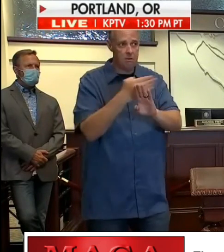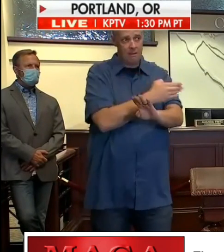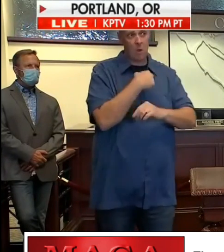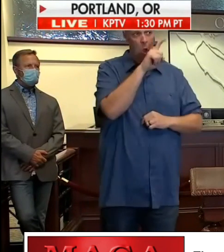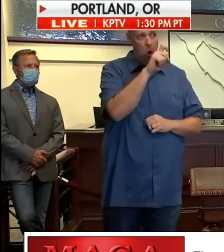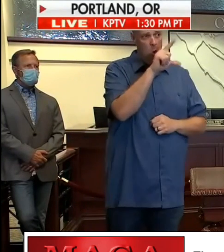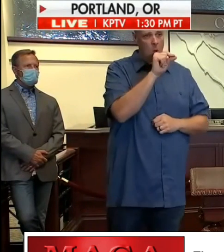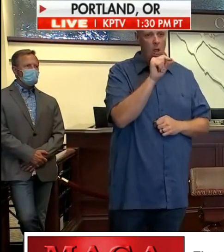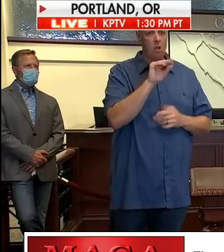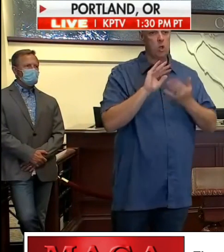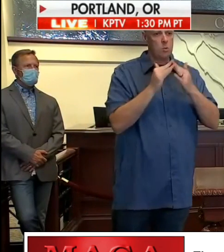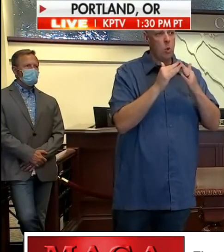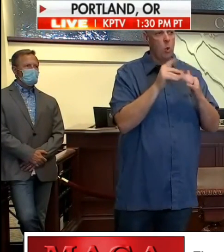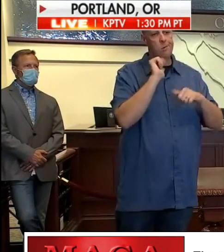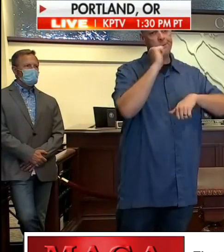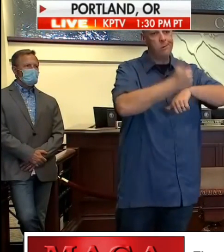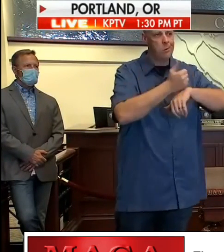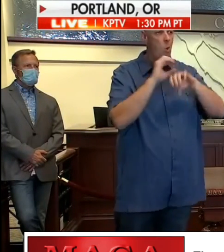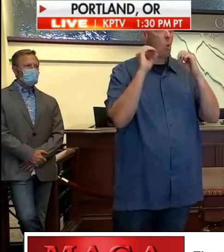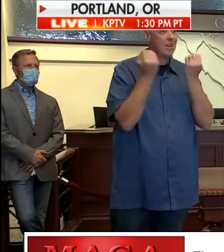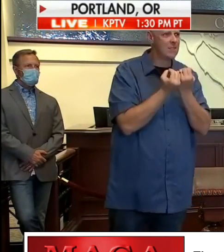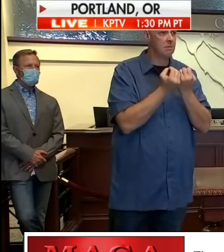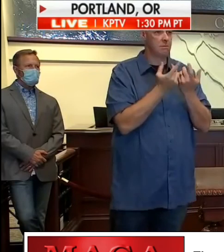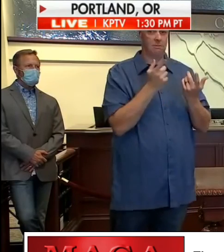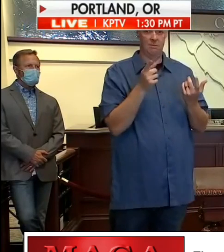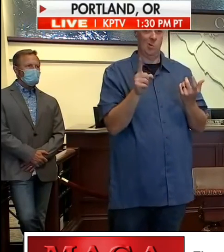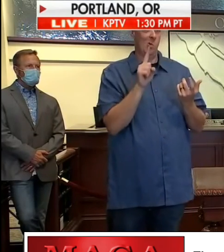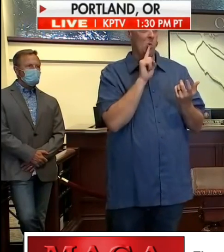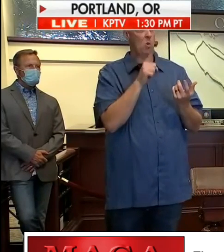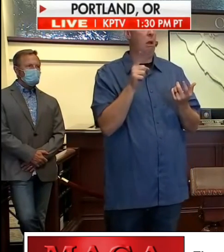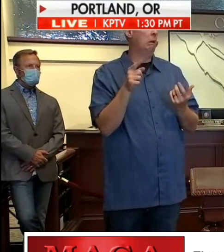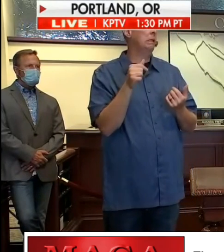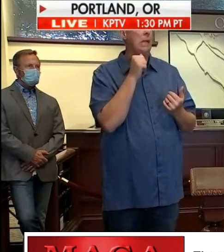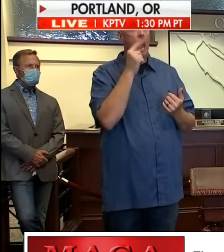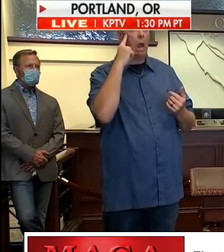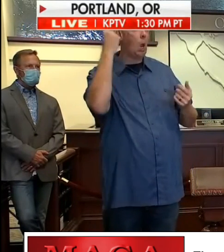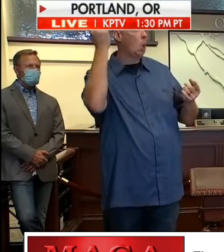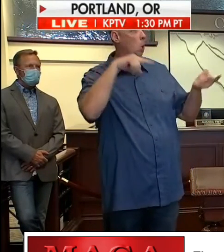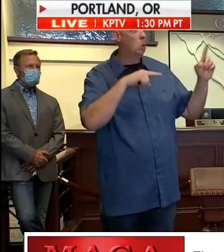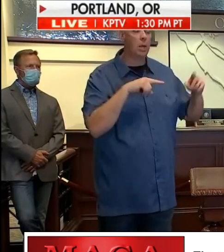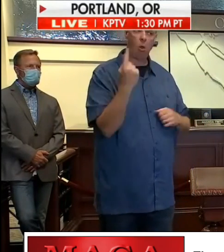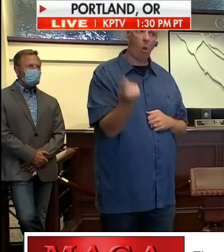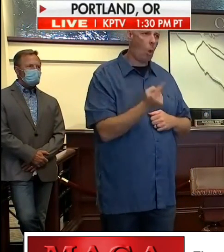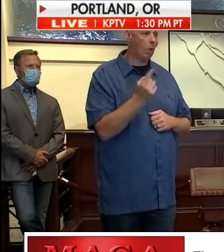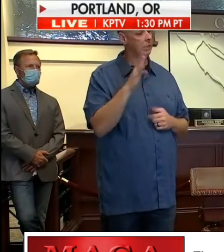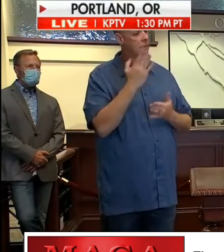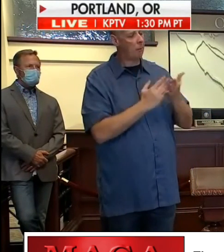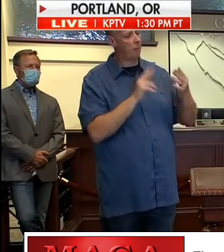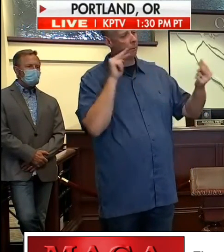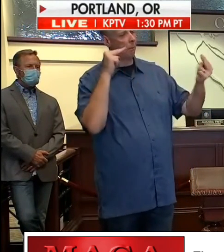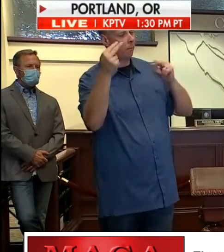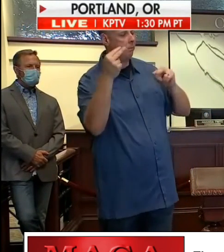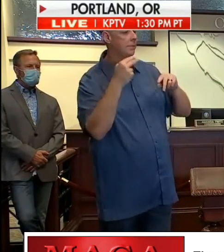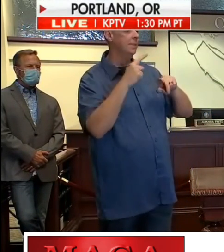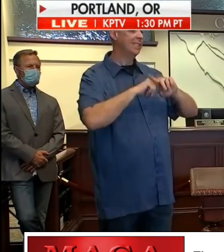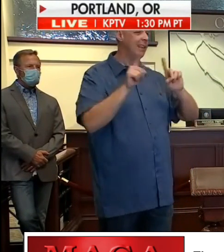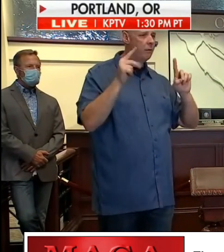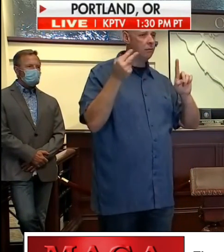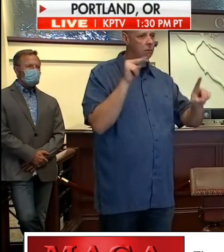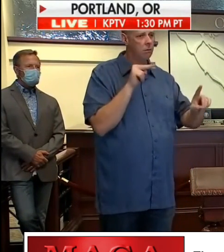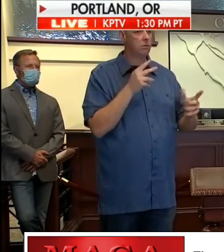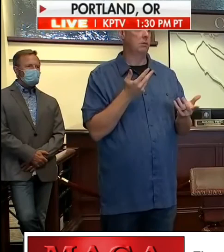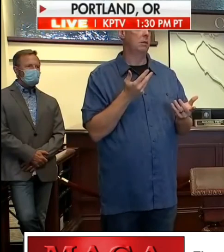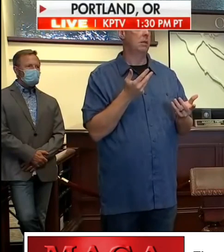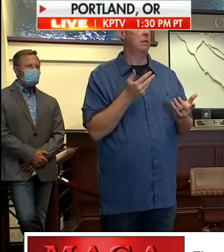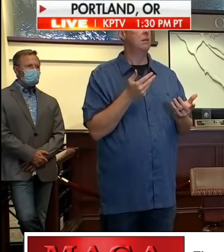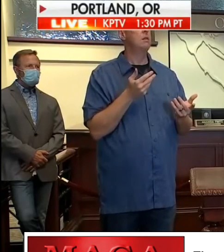120 different community organizations that don't always agree on the same, they don't all have the same politics, they don't all have the same